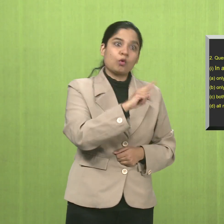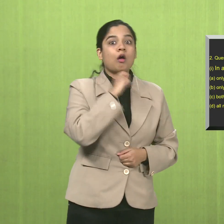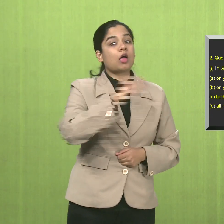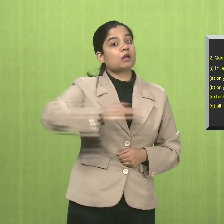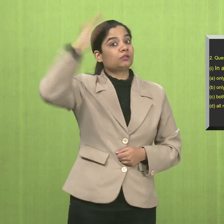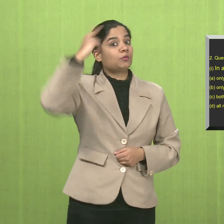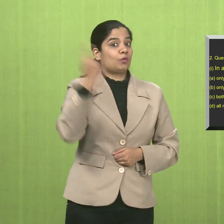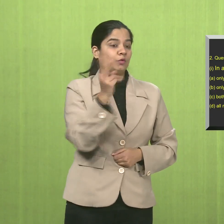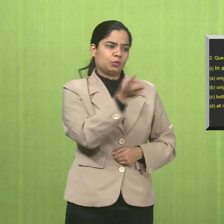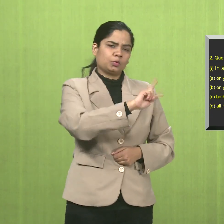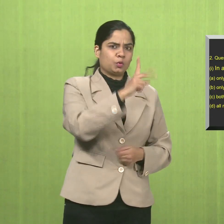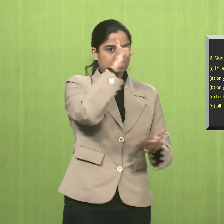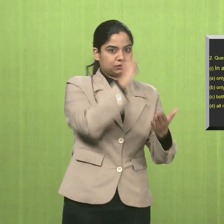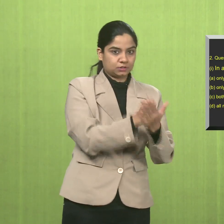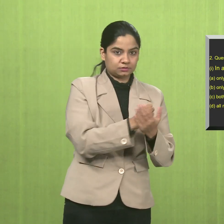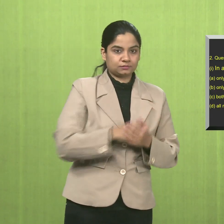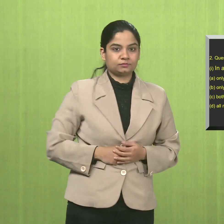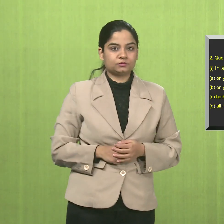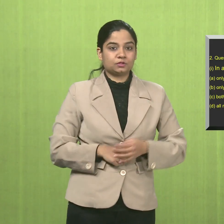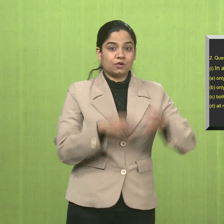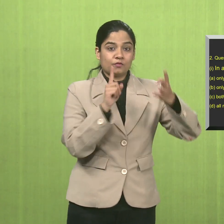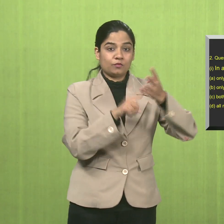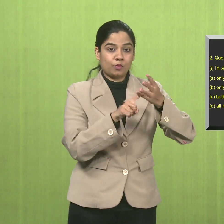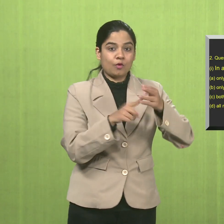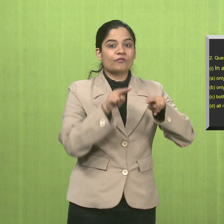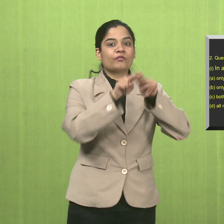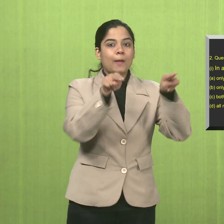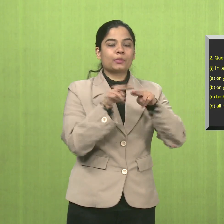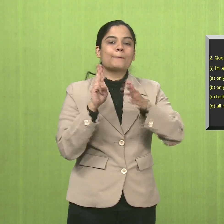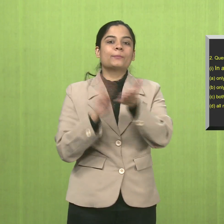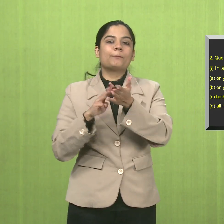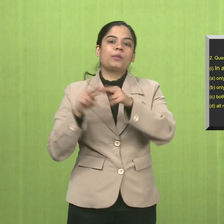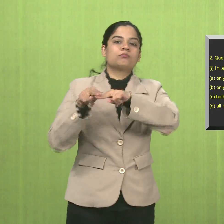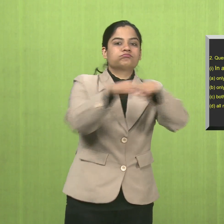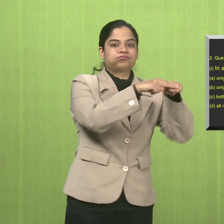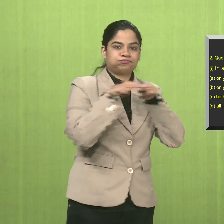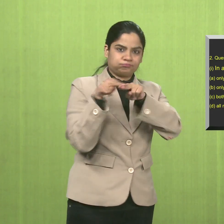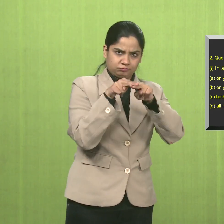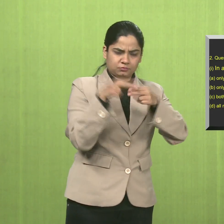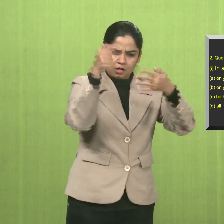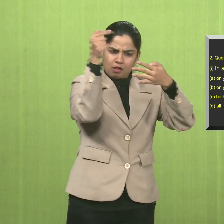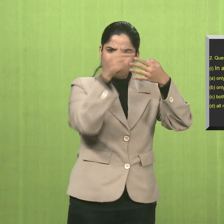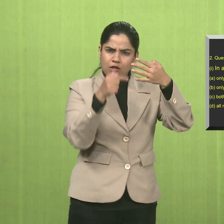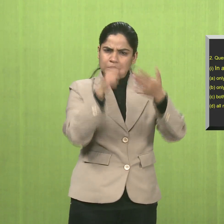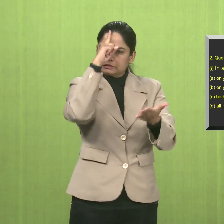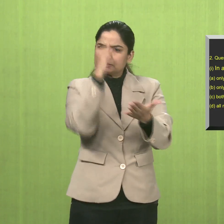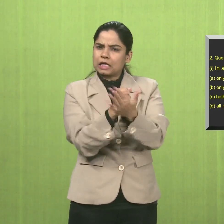and female heads of the family. Or fourth is all members of the family. What is the